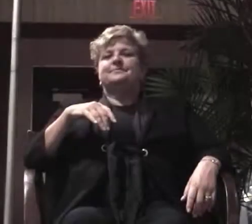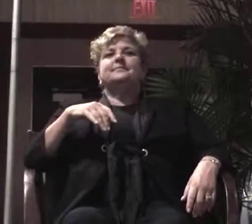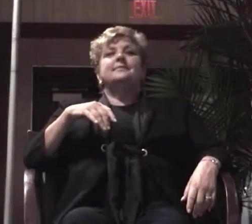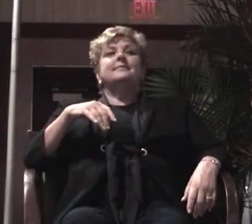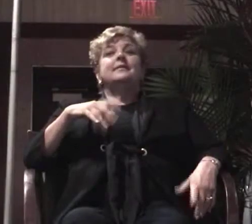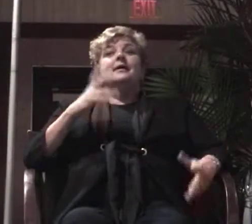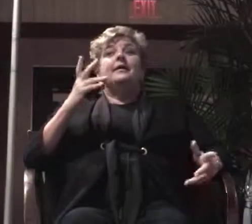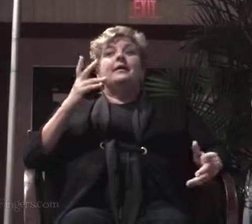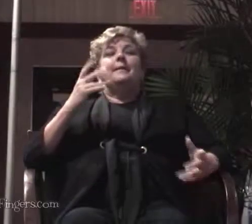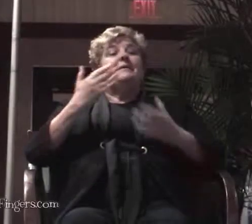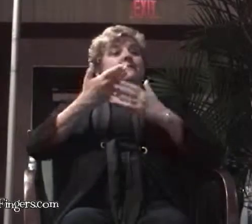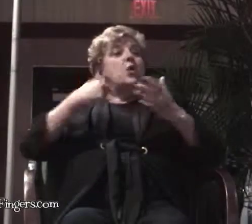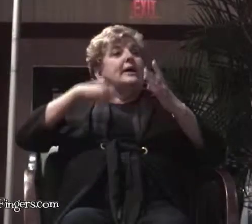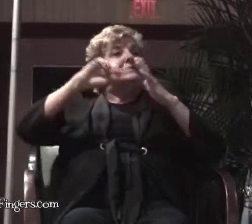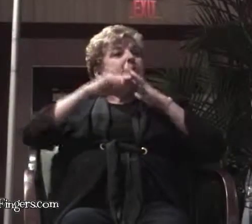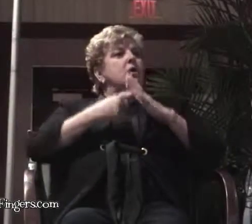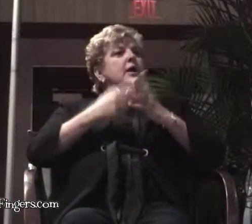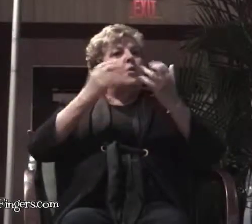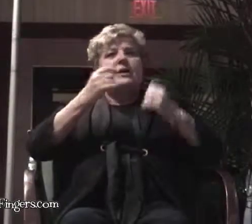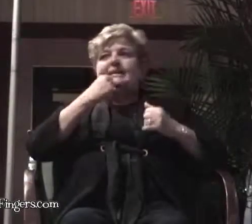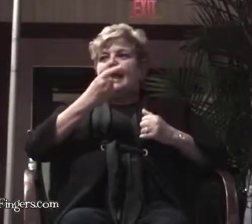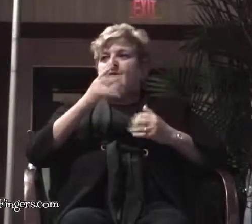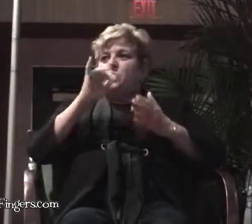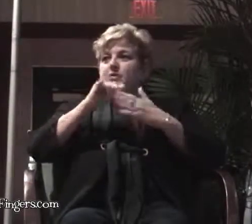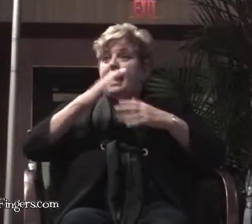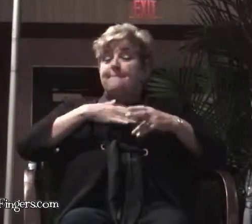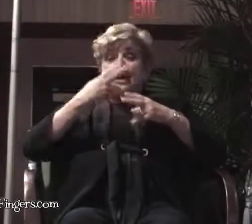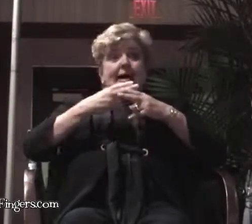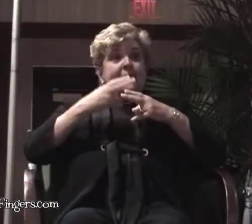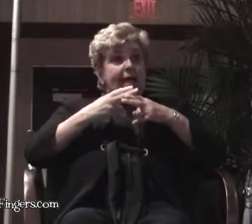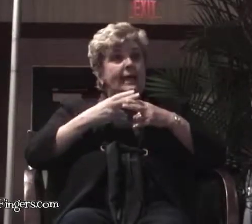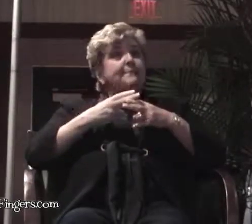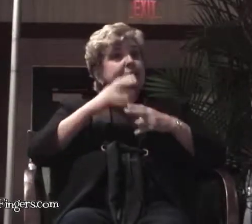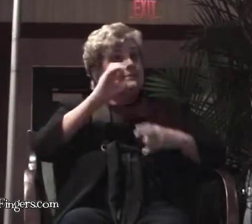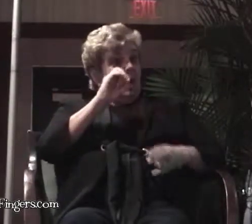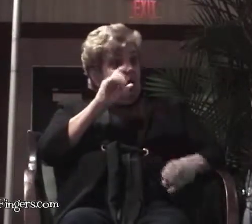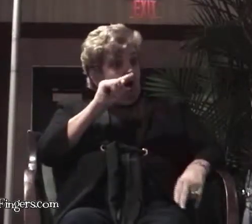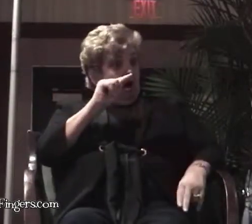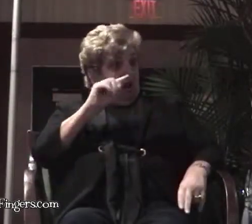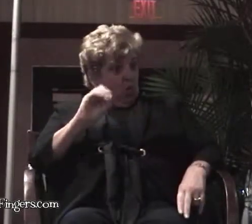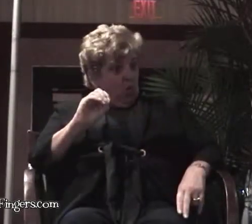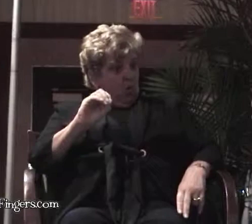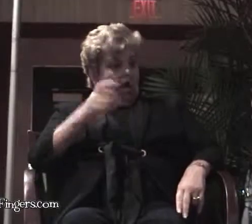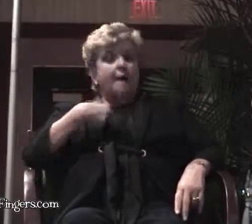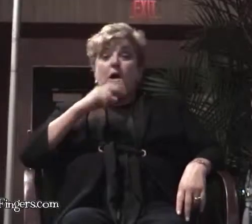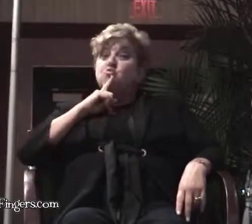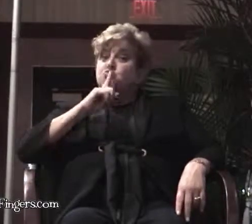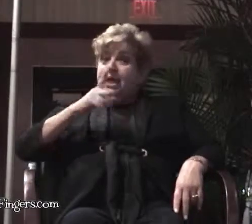Before I get started, I just want to tell you that my name is Otto, and I am a real alcoholic. I've